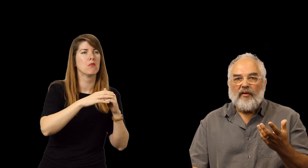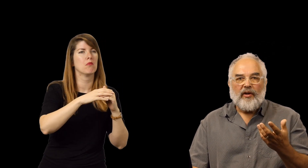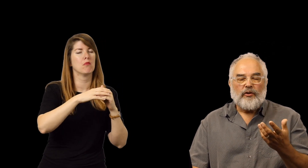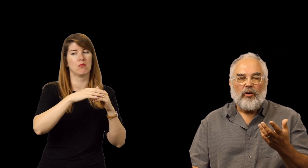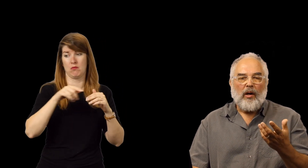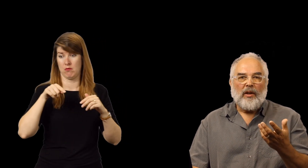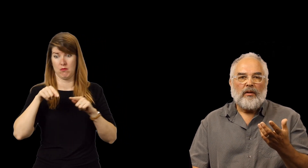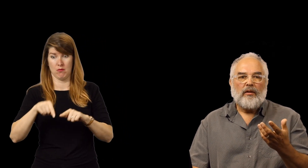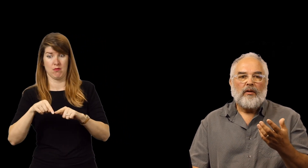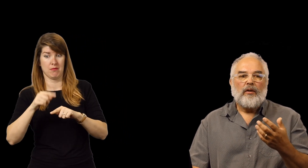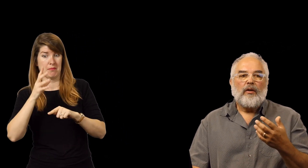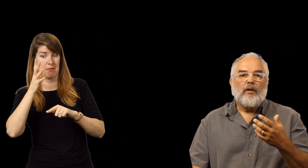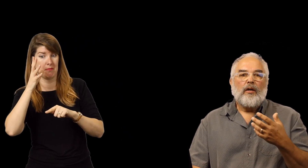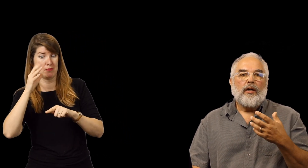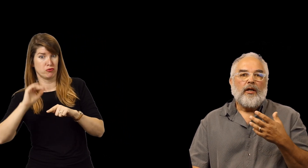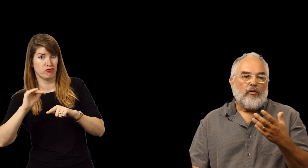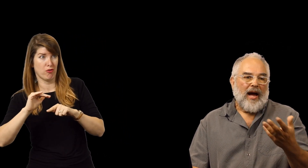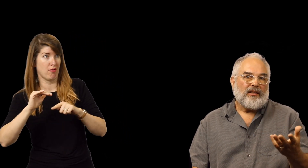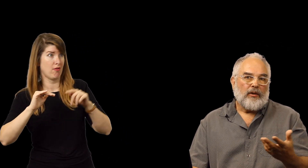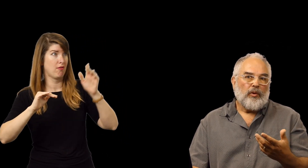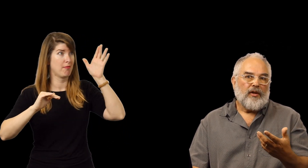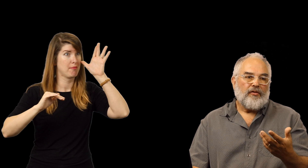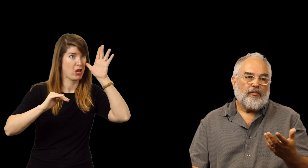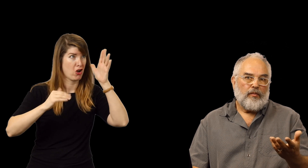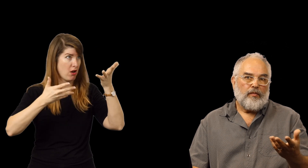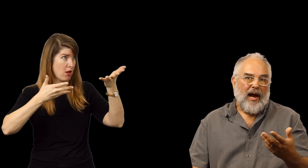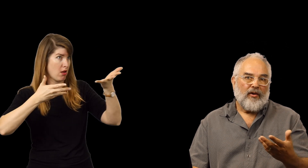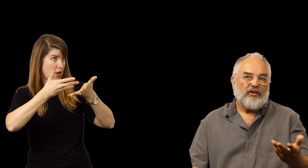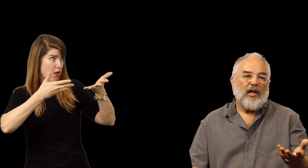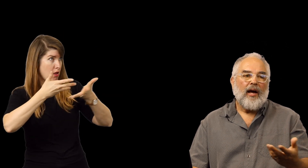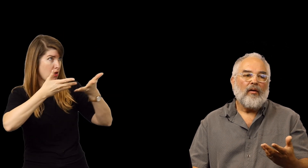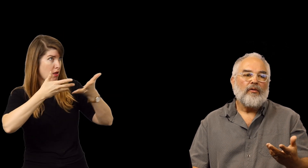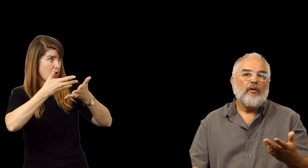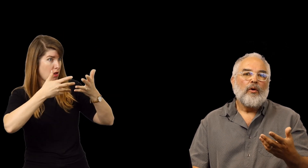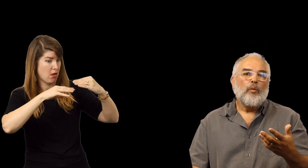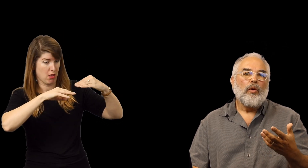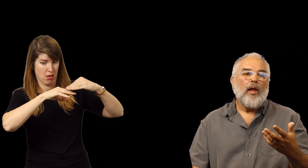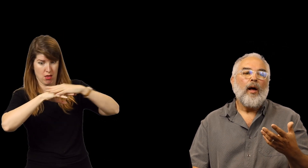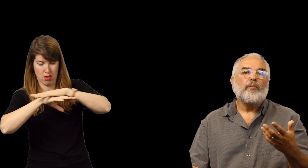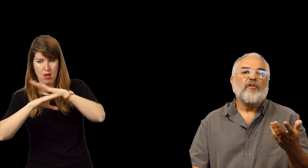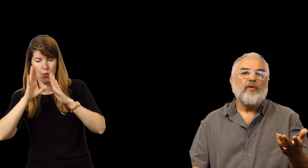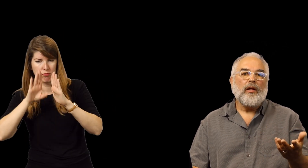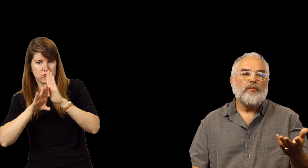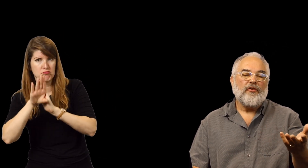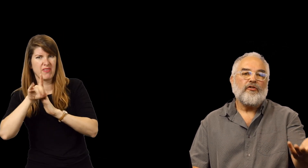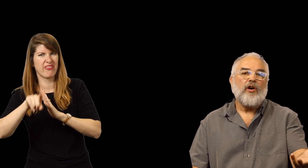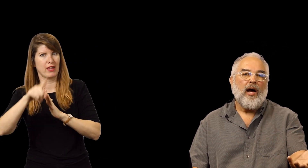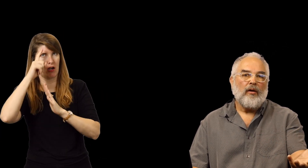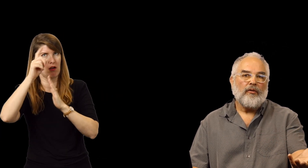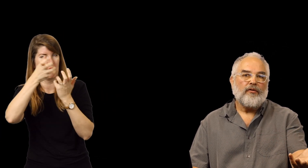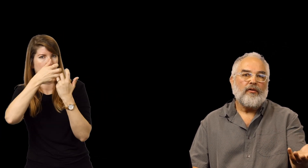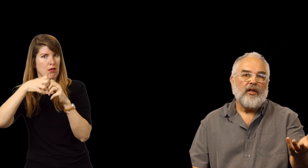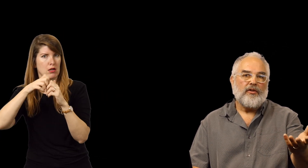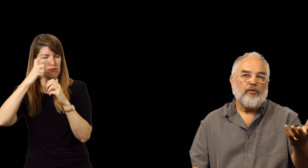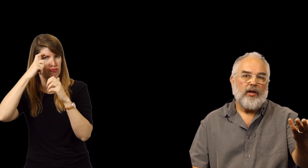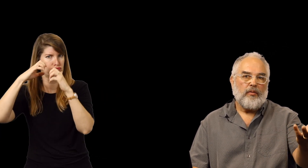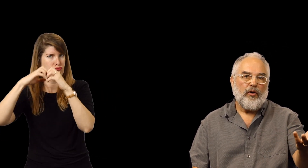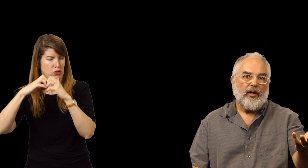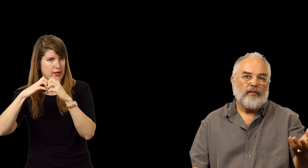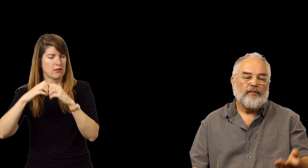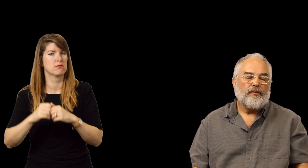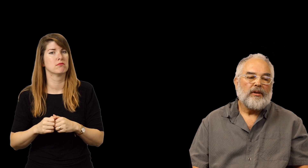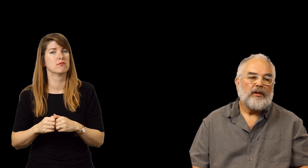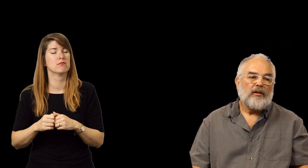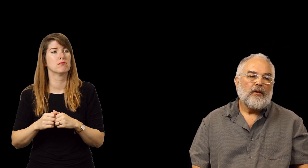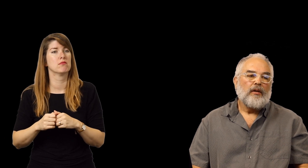have significant trauma, interacting with this parent-child will help develop this child's integrated